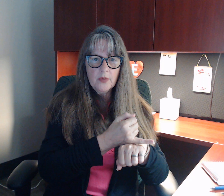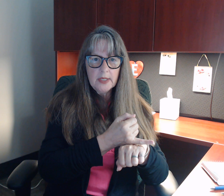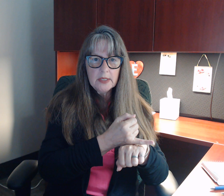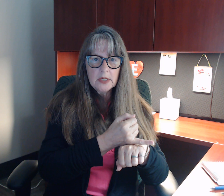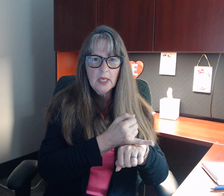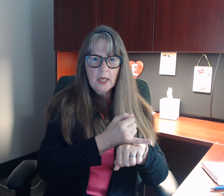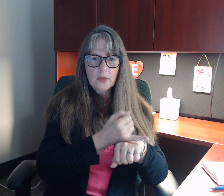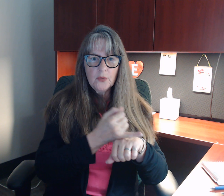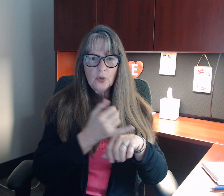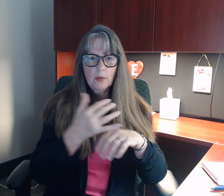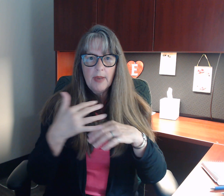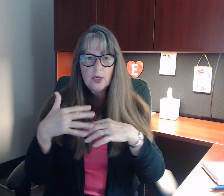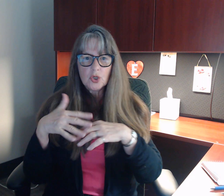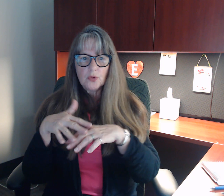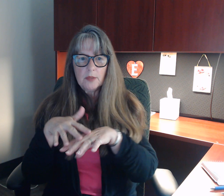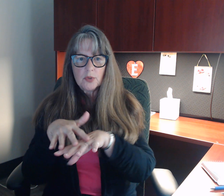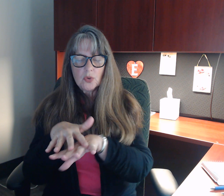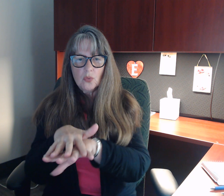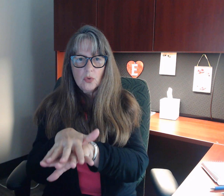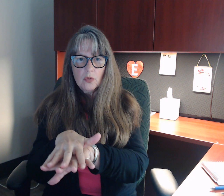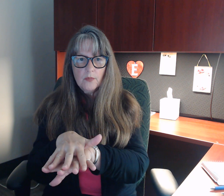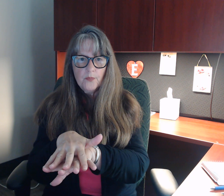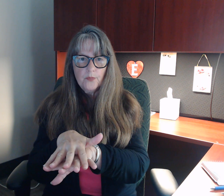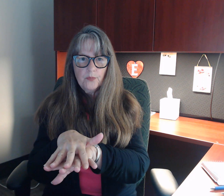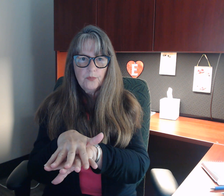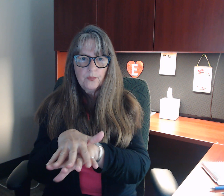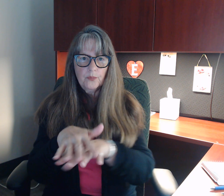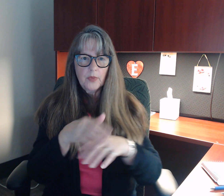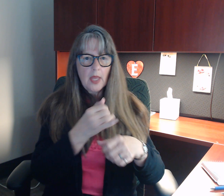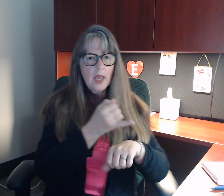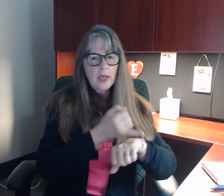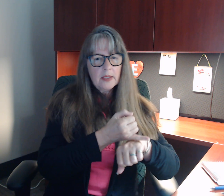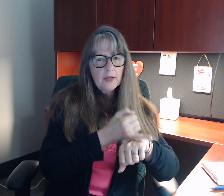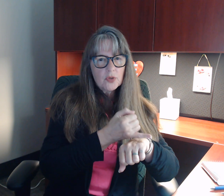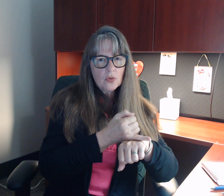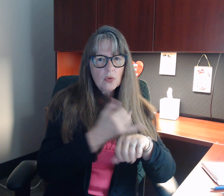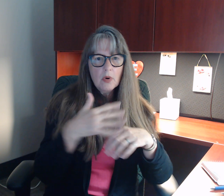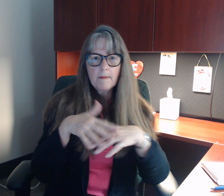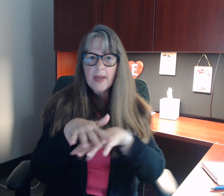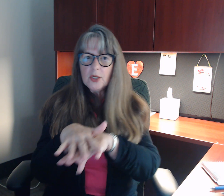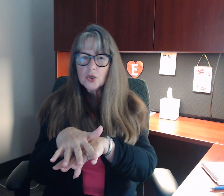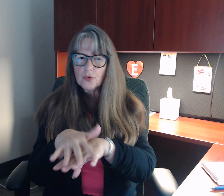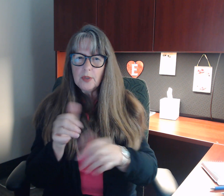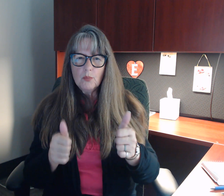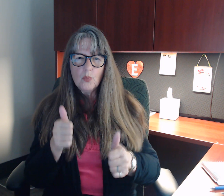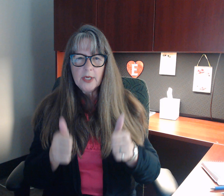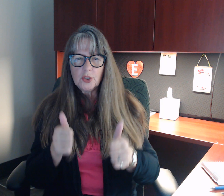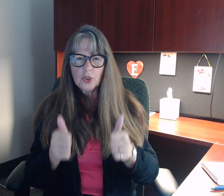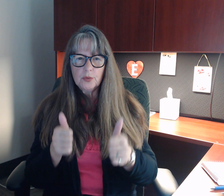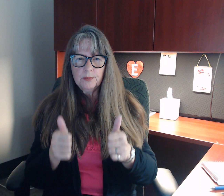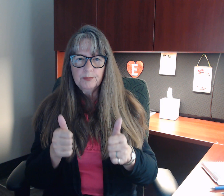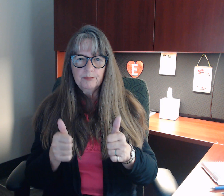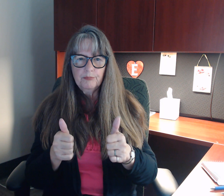it for your mainstream school. Deaf school, mainstream, which?